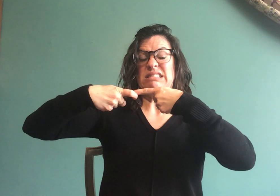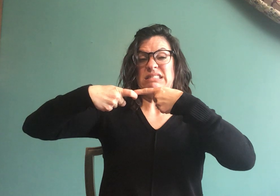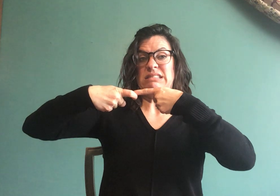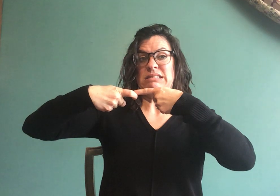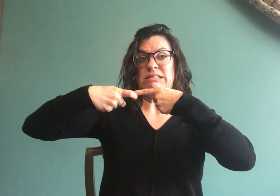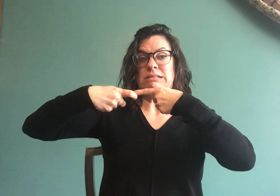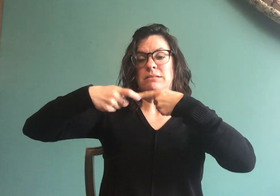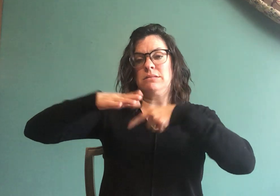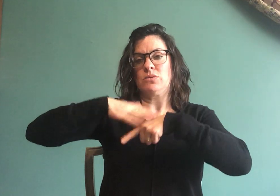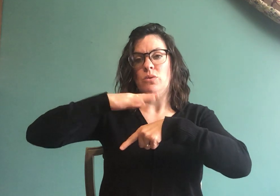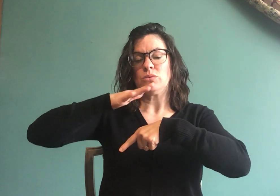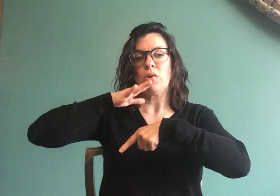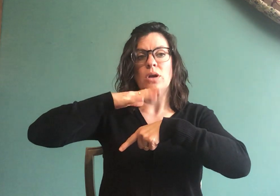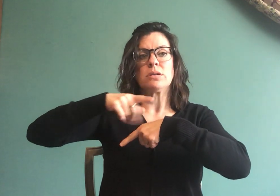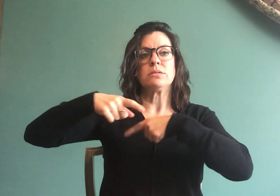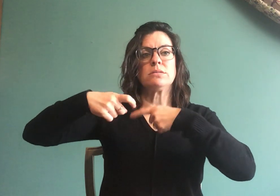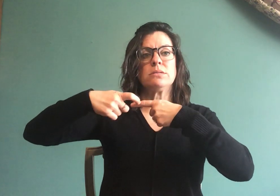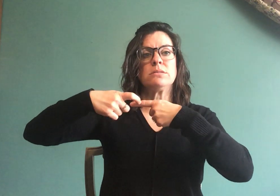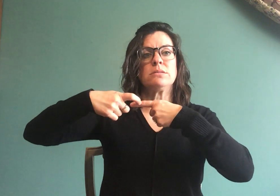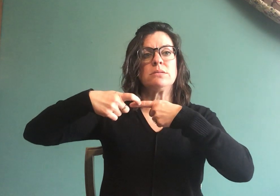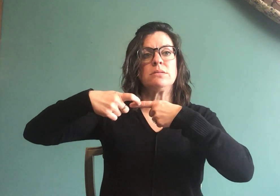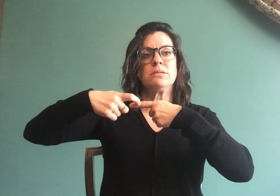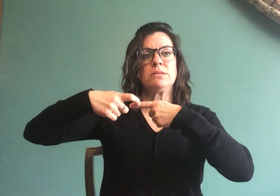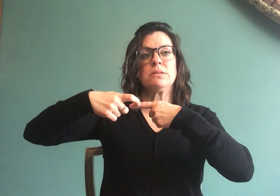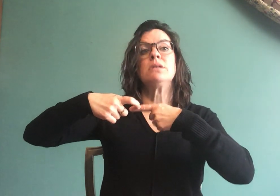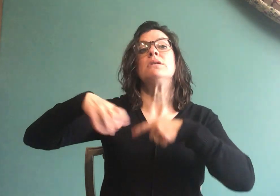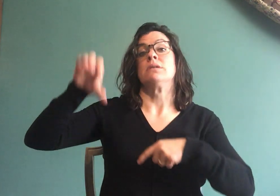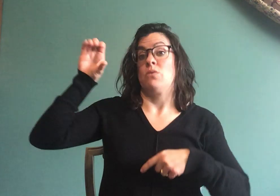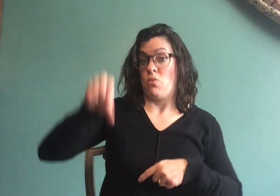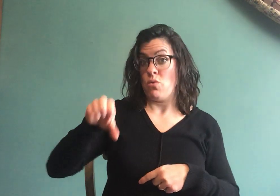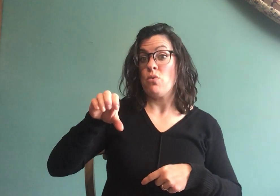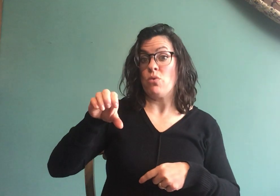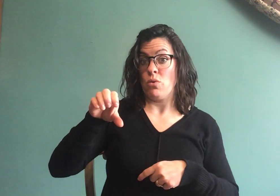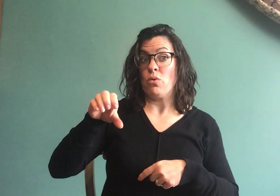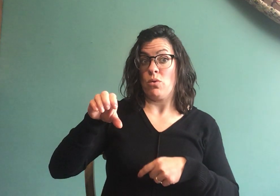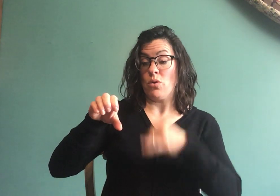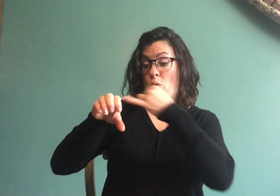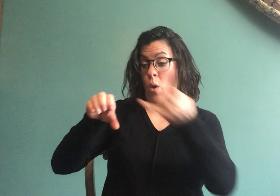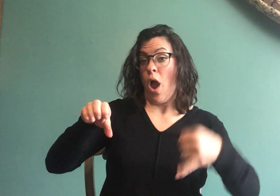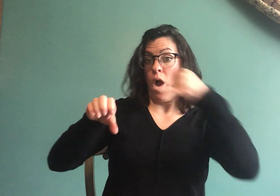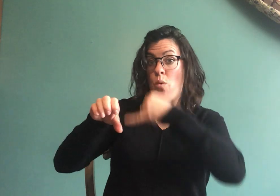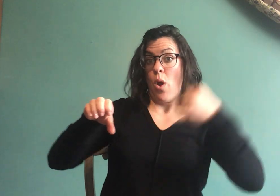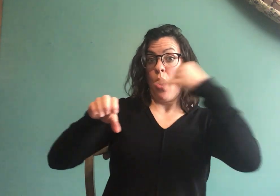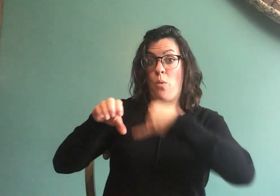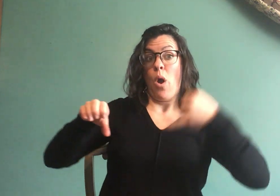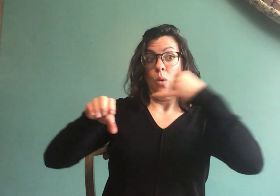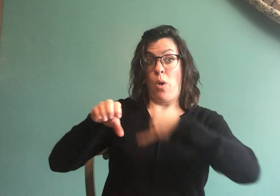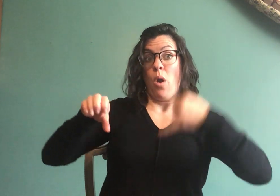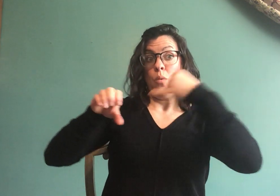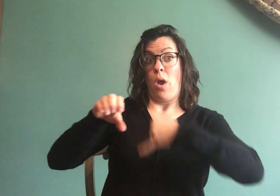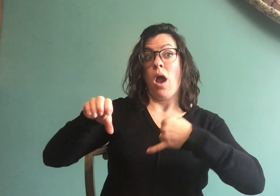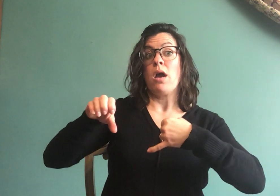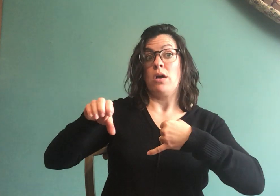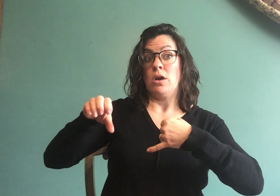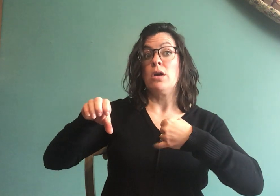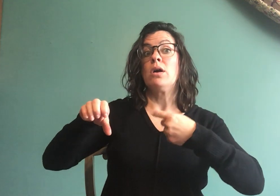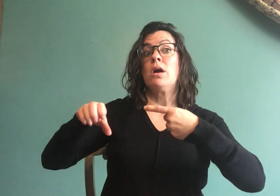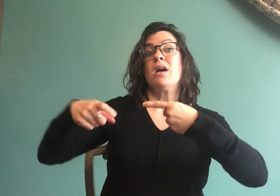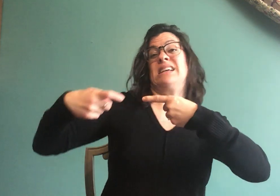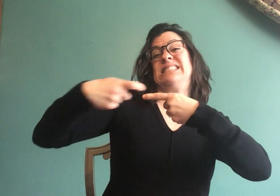what's electricity need to do? Where's the path? Okay? Has to take the path to ground, right? So if the fish is